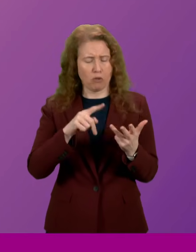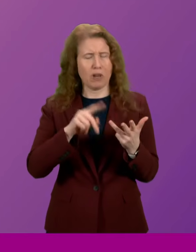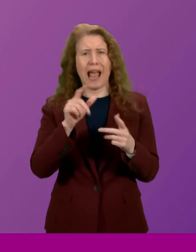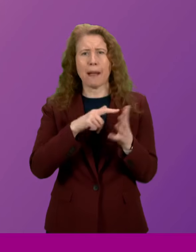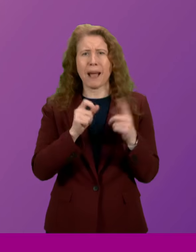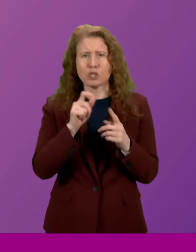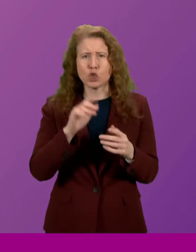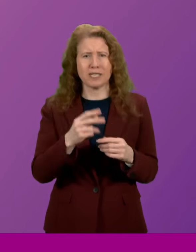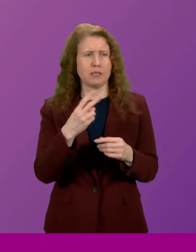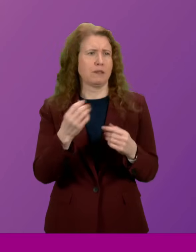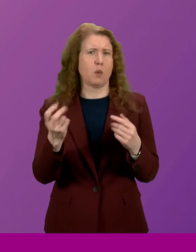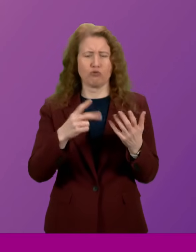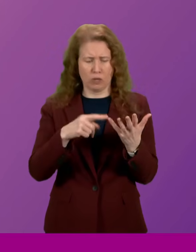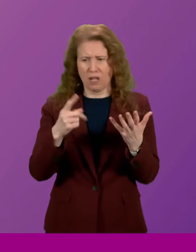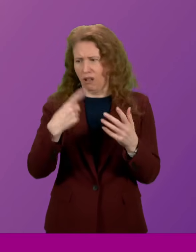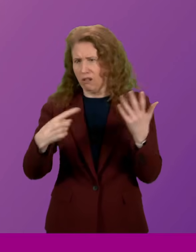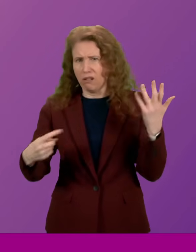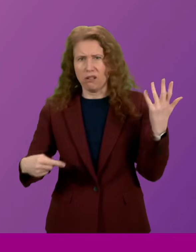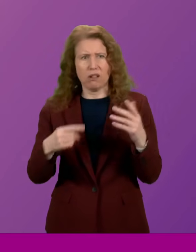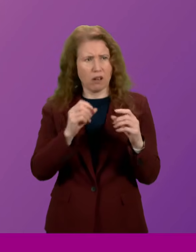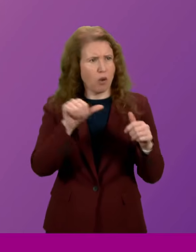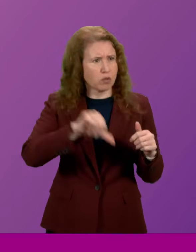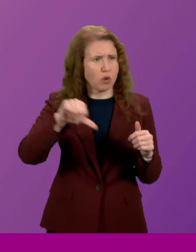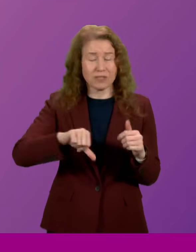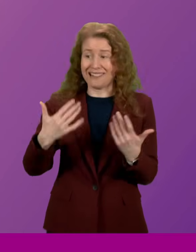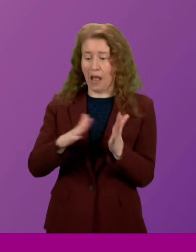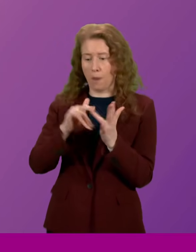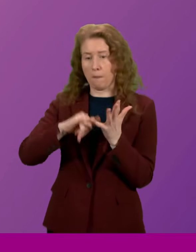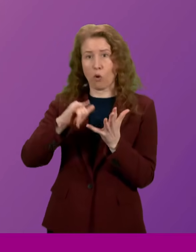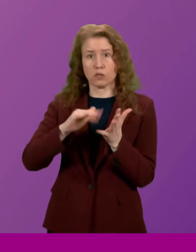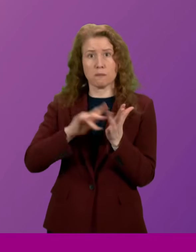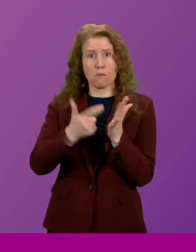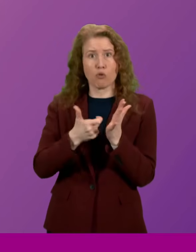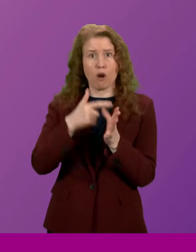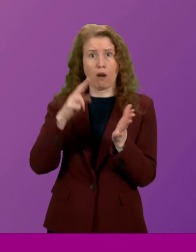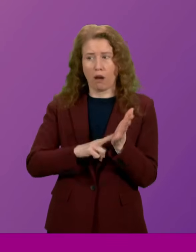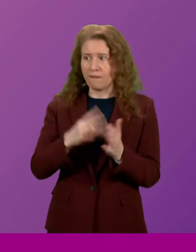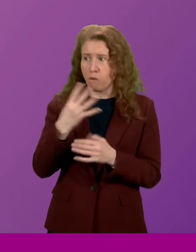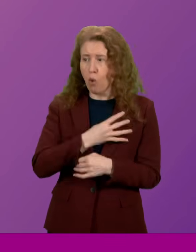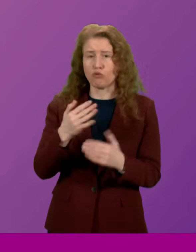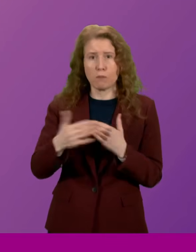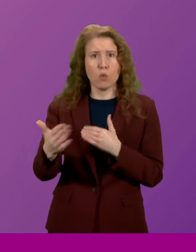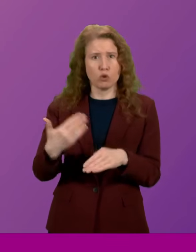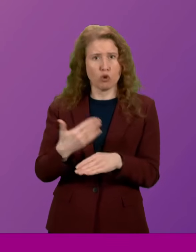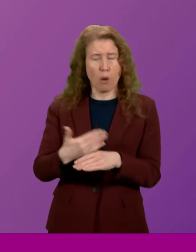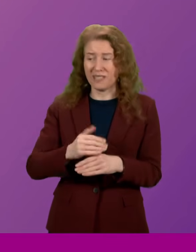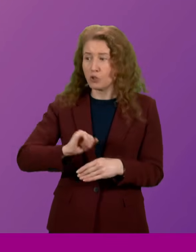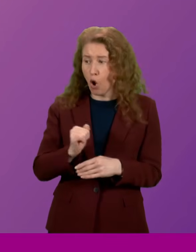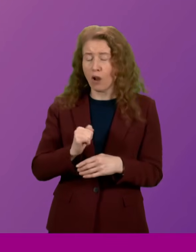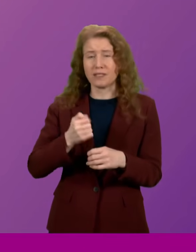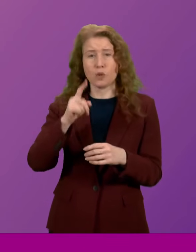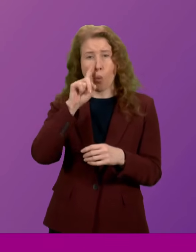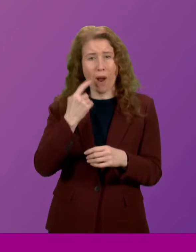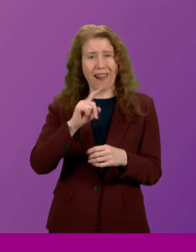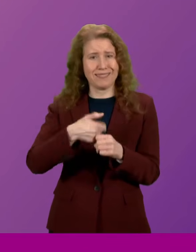500. Petrofac, 2,000. Now Mossmoran, 400 more jobs. Scotland's oil and gas industry